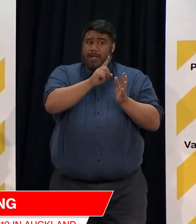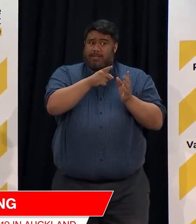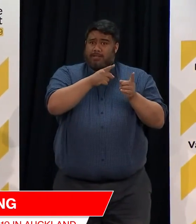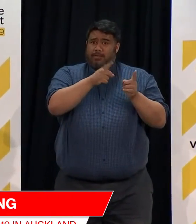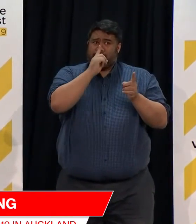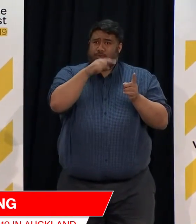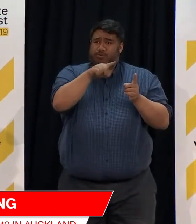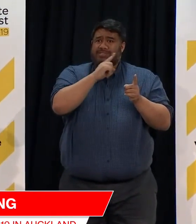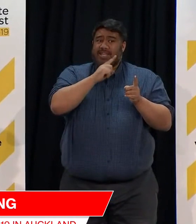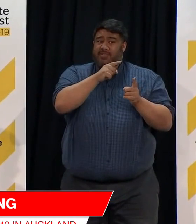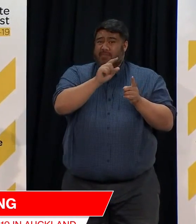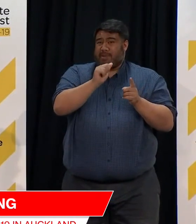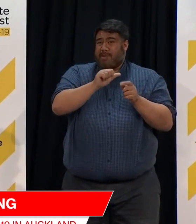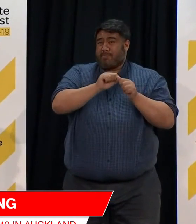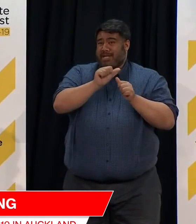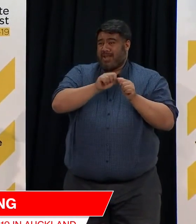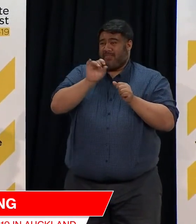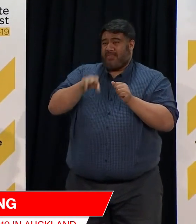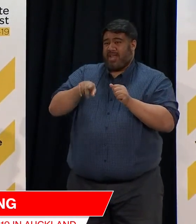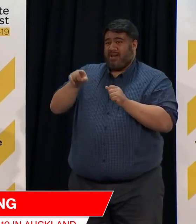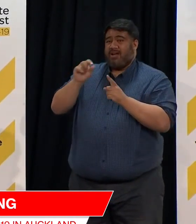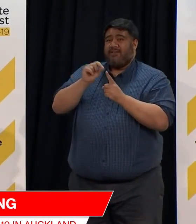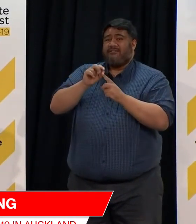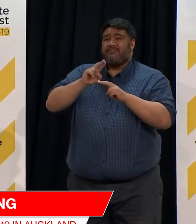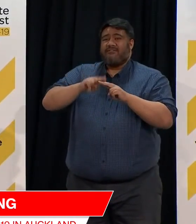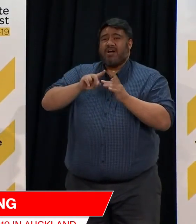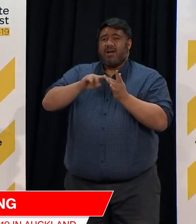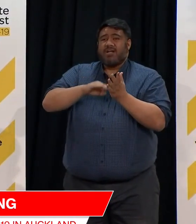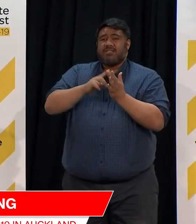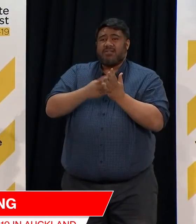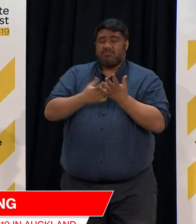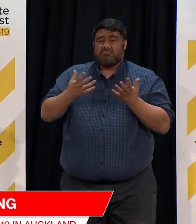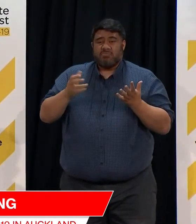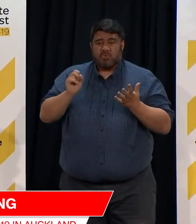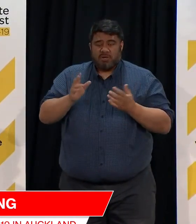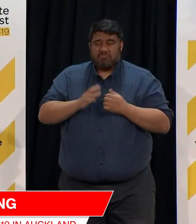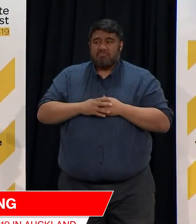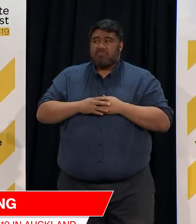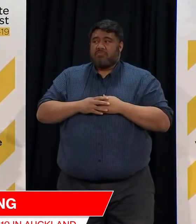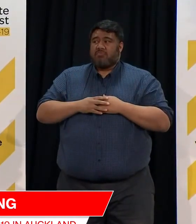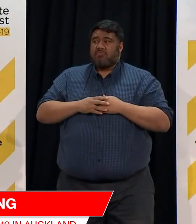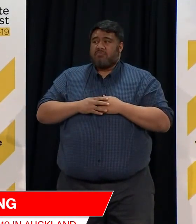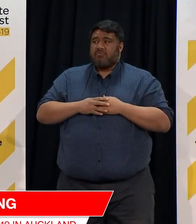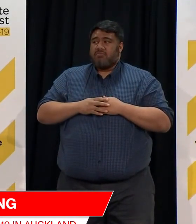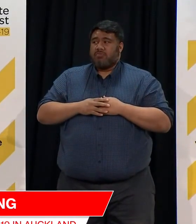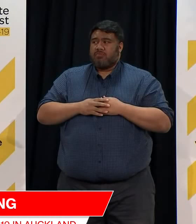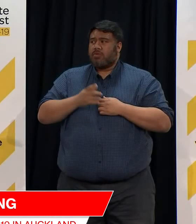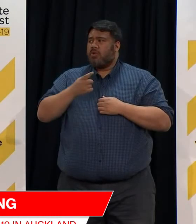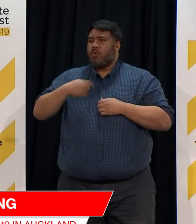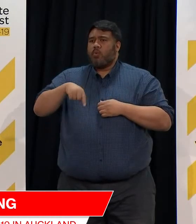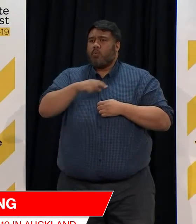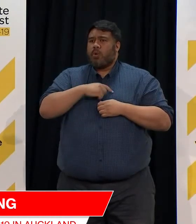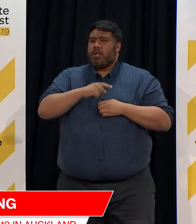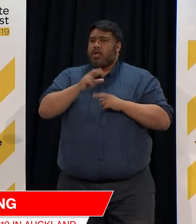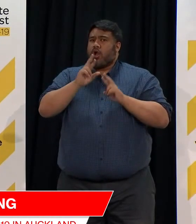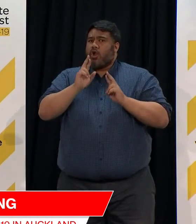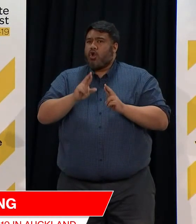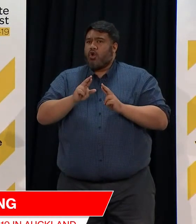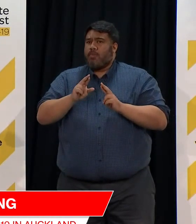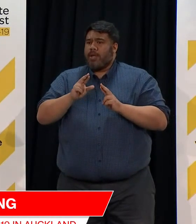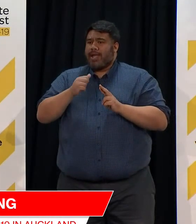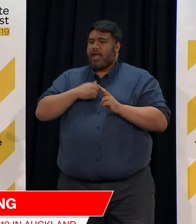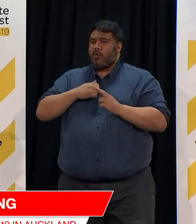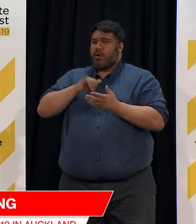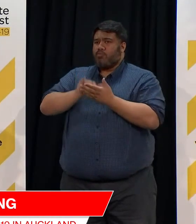might not be so scary to so many people. New Zealand's obviously got an order for lots to come in, pending MedSafe approval. Other than MedSafe